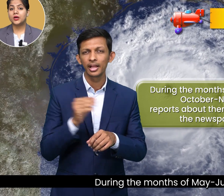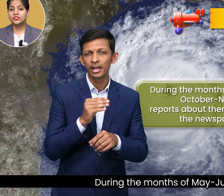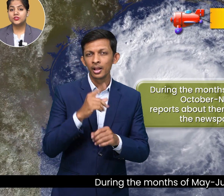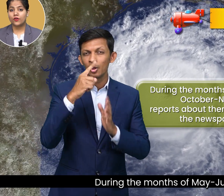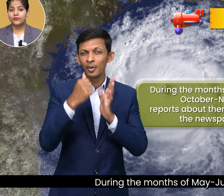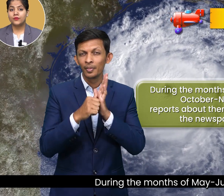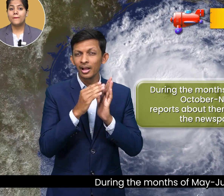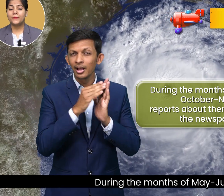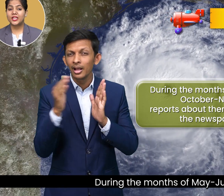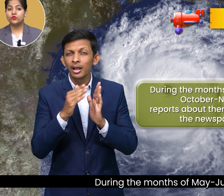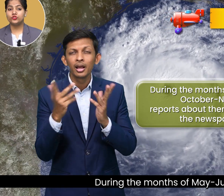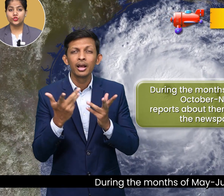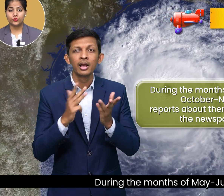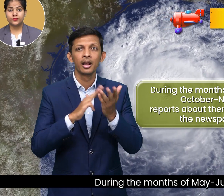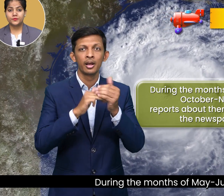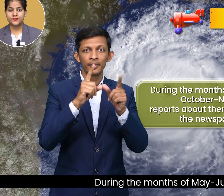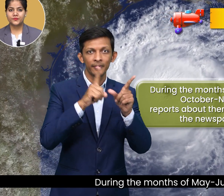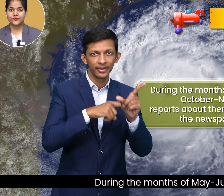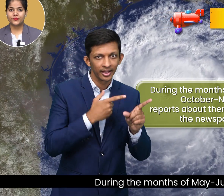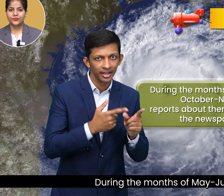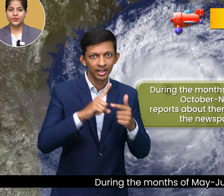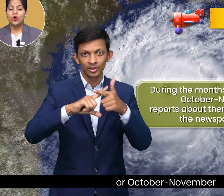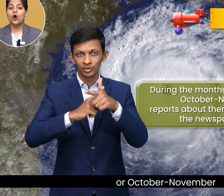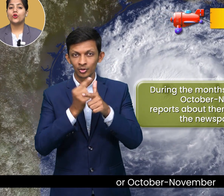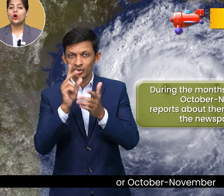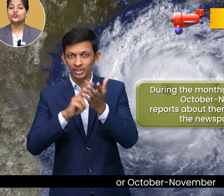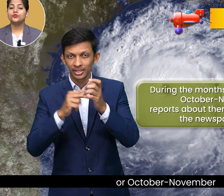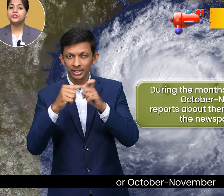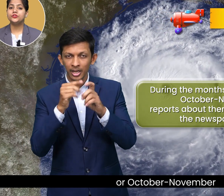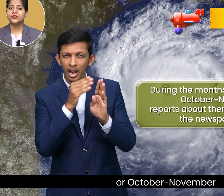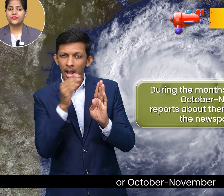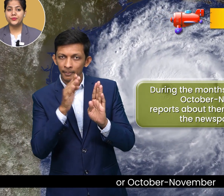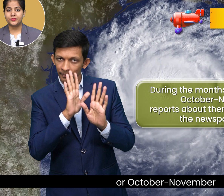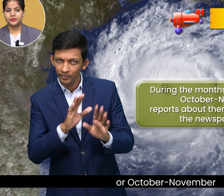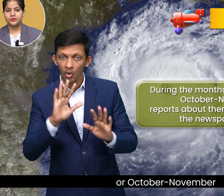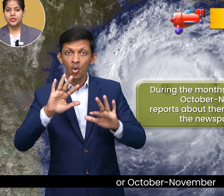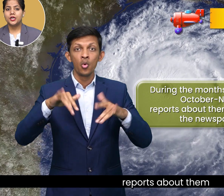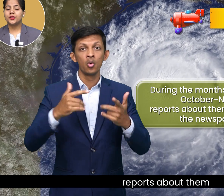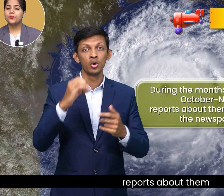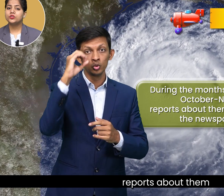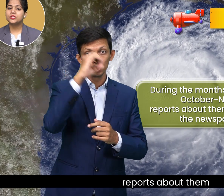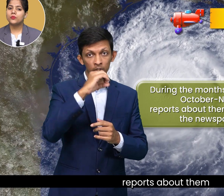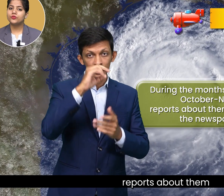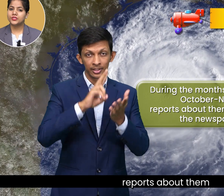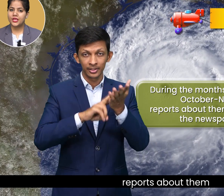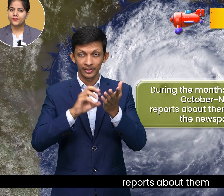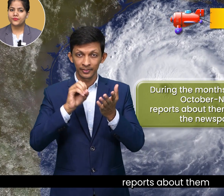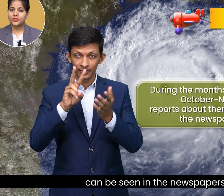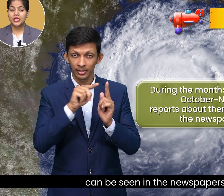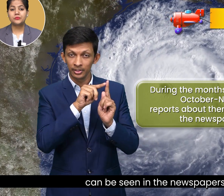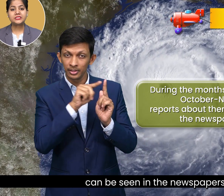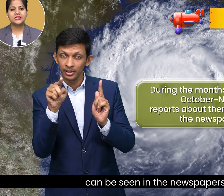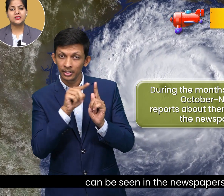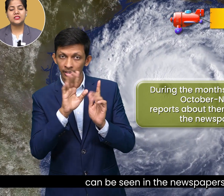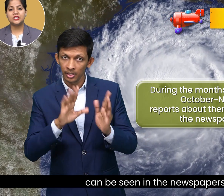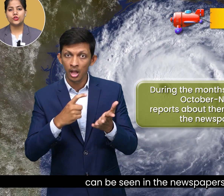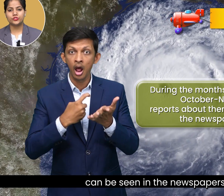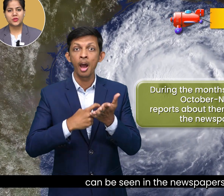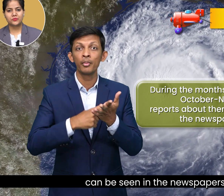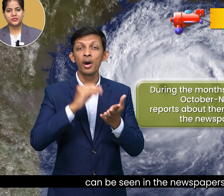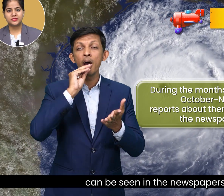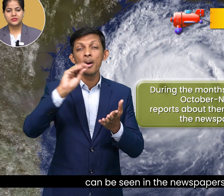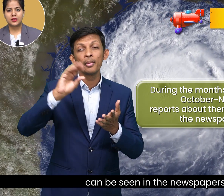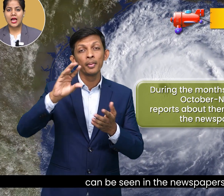During the months of May to June or October to November, reports about them can be seen in